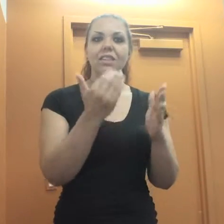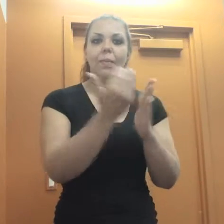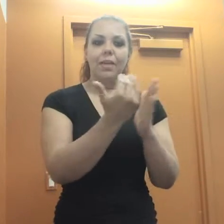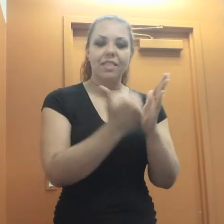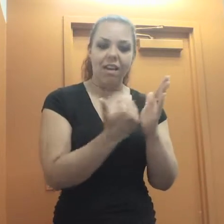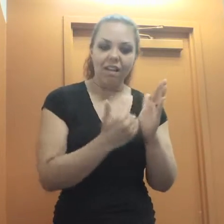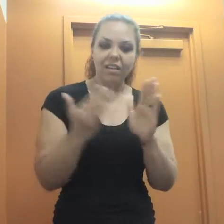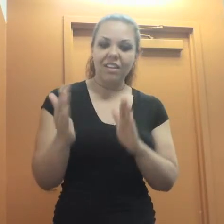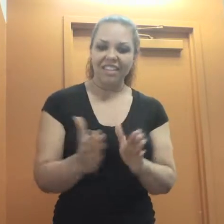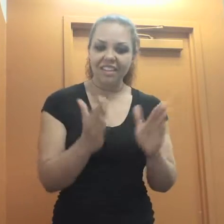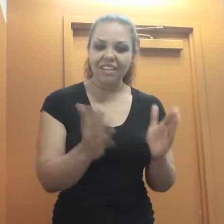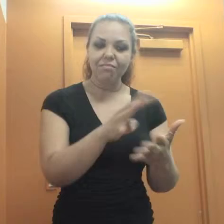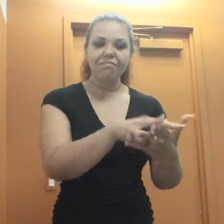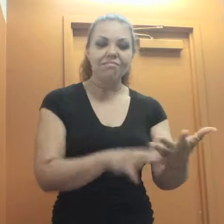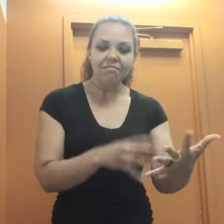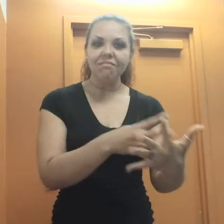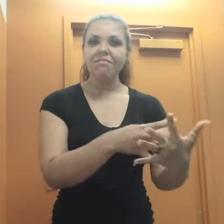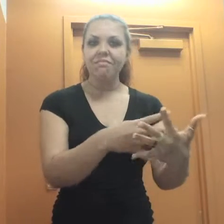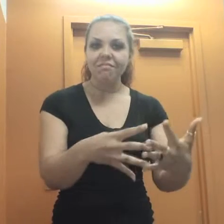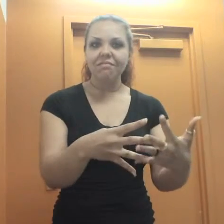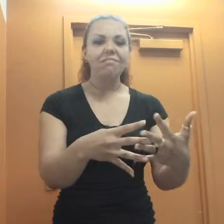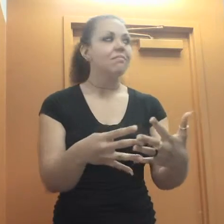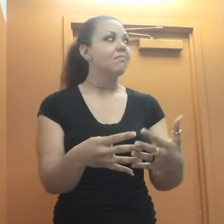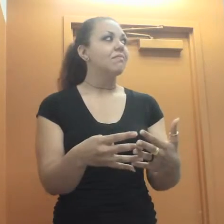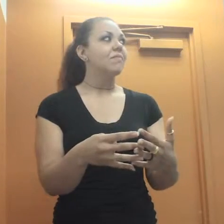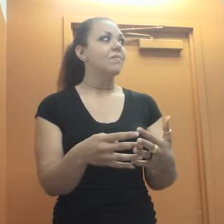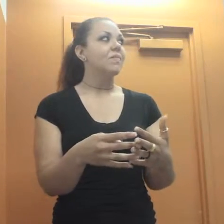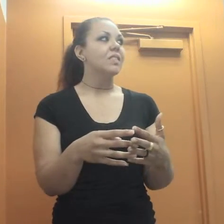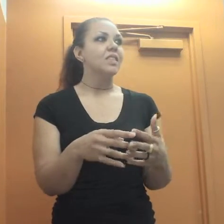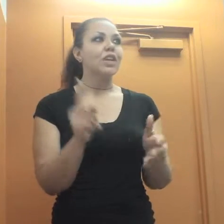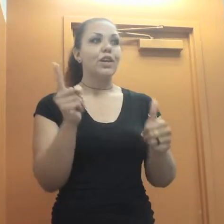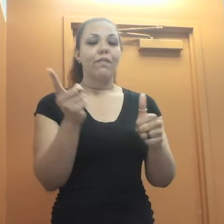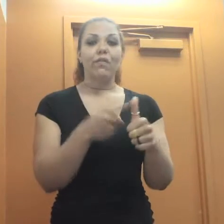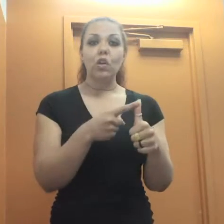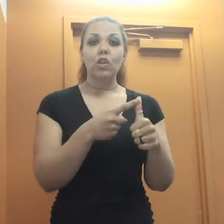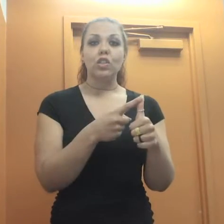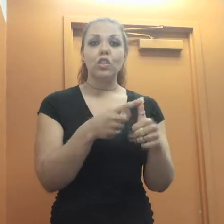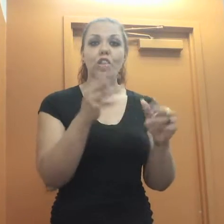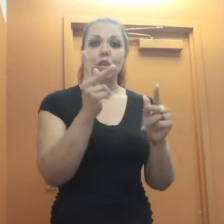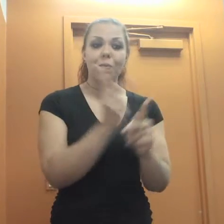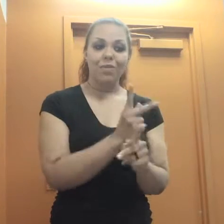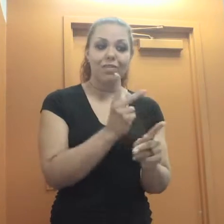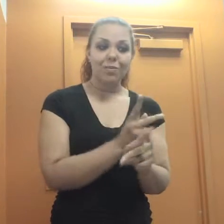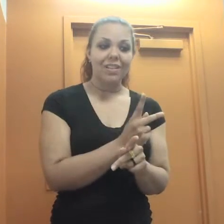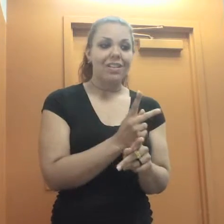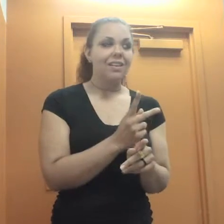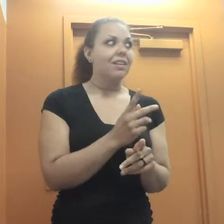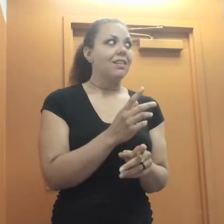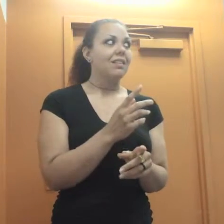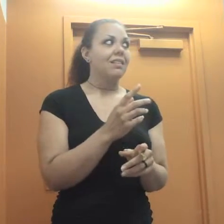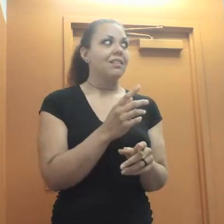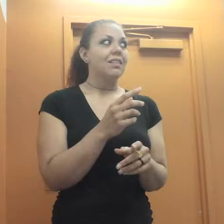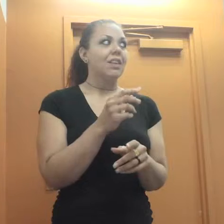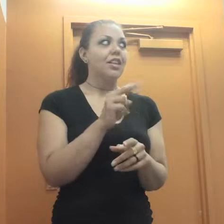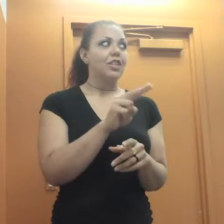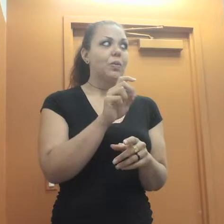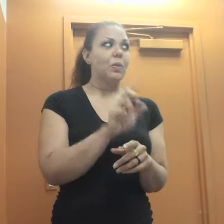So cross-multiplying, we get that 2.33 equals 10.5 times the denominator of equilibrium